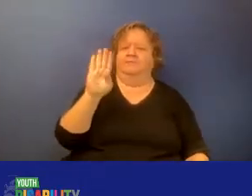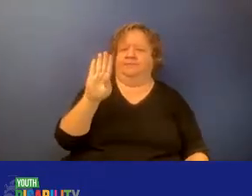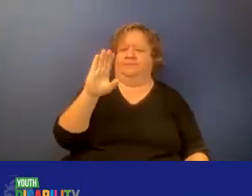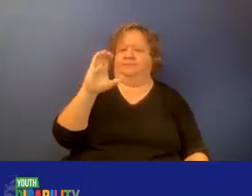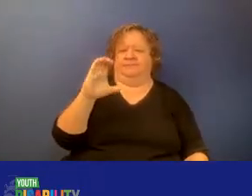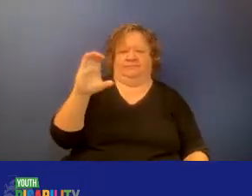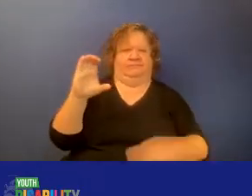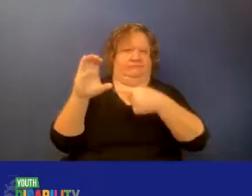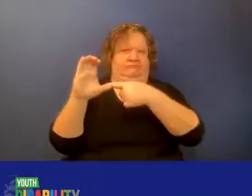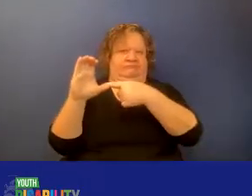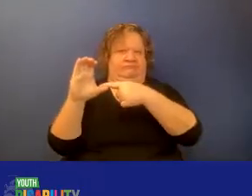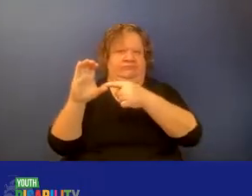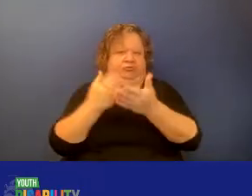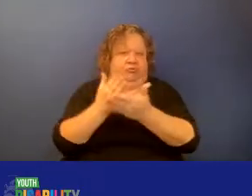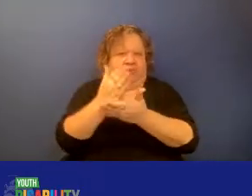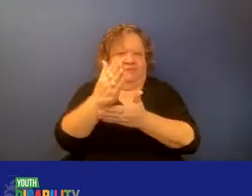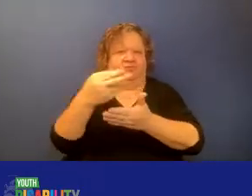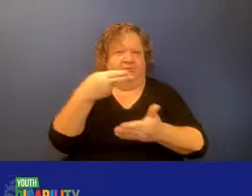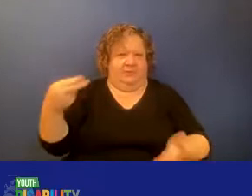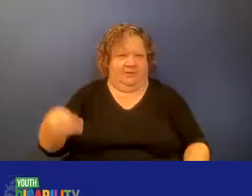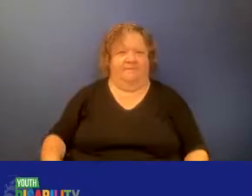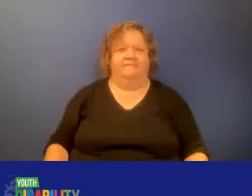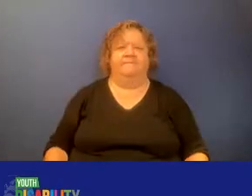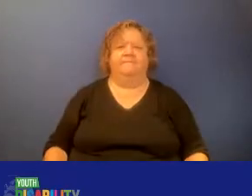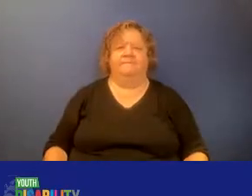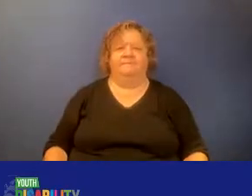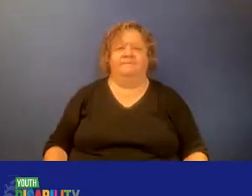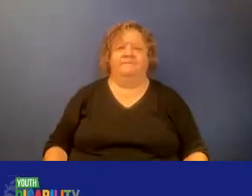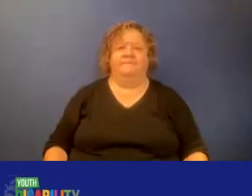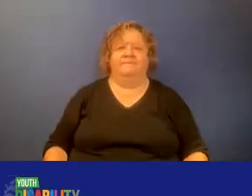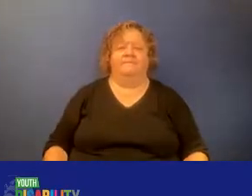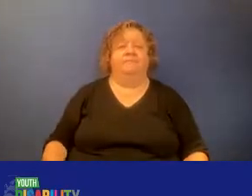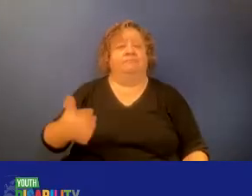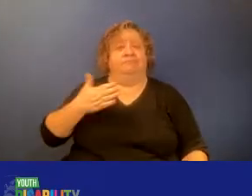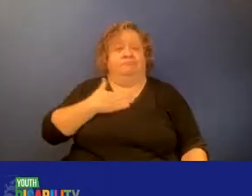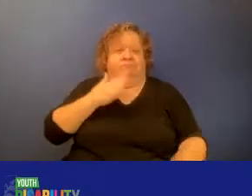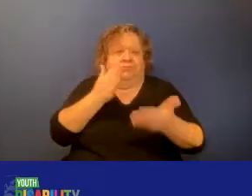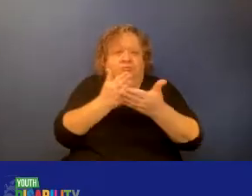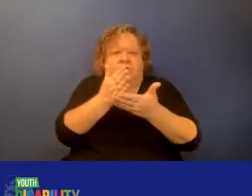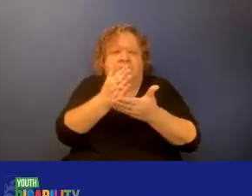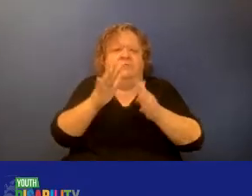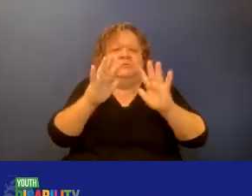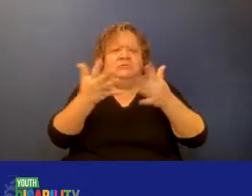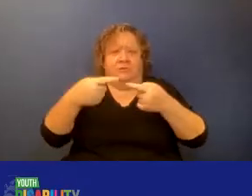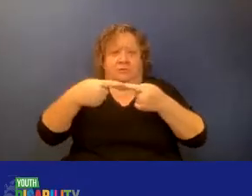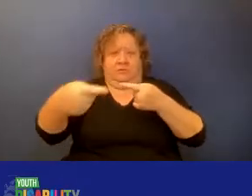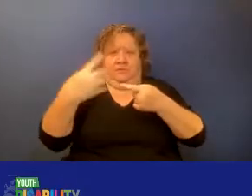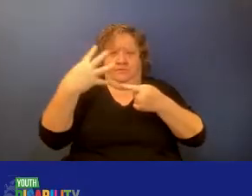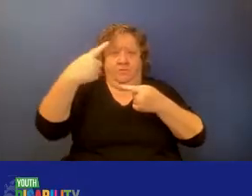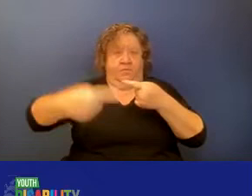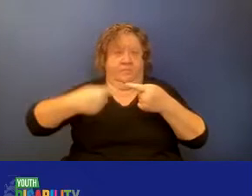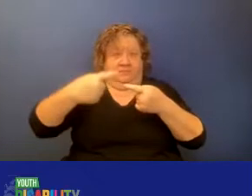2022-2025 strategic plan, for the first time, we have an indicator to measure UNICEF's